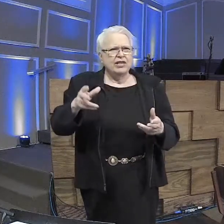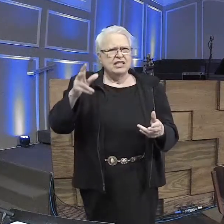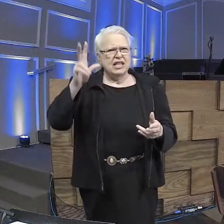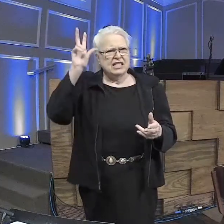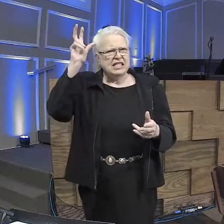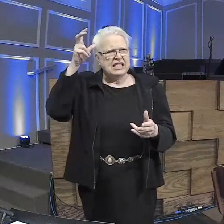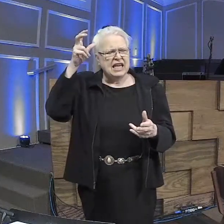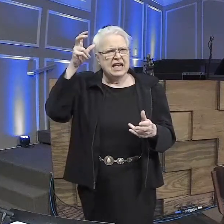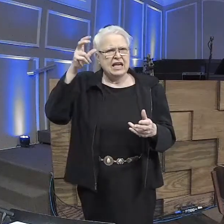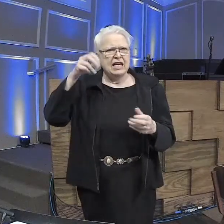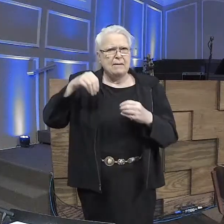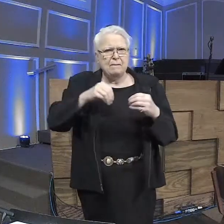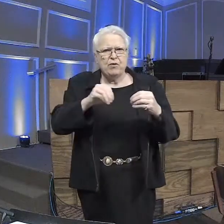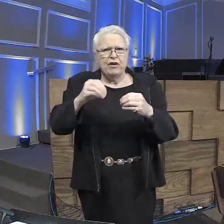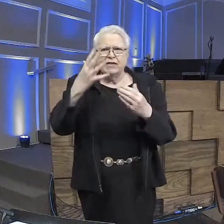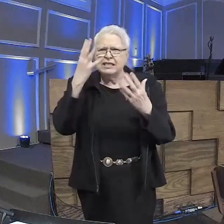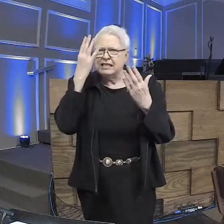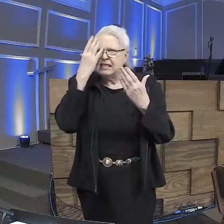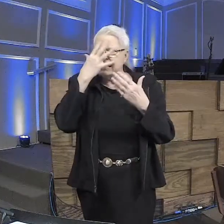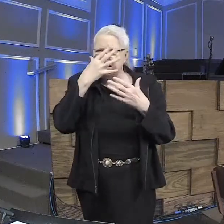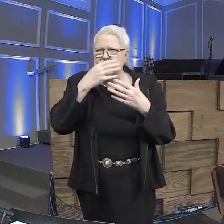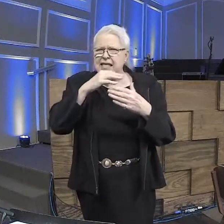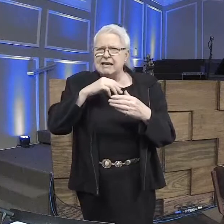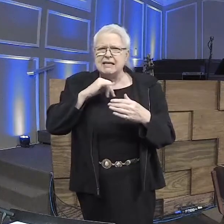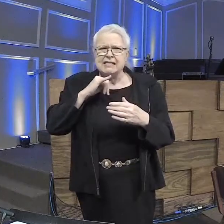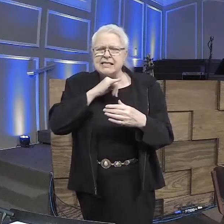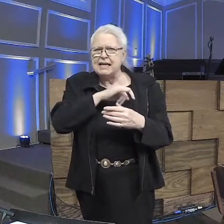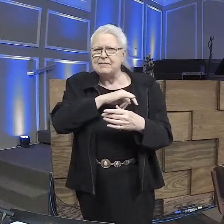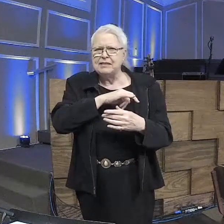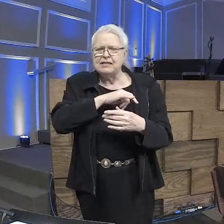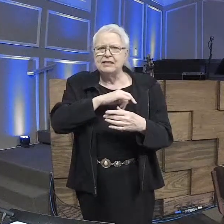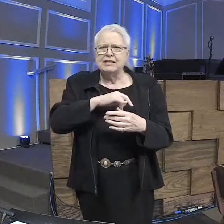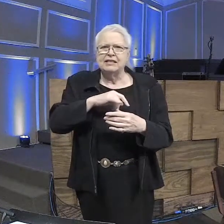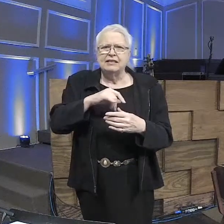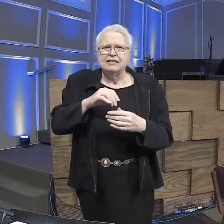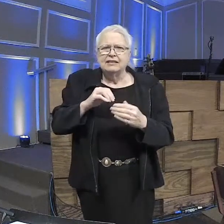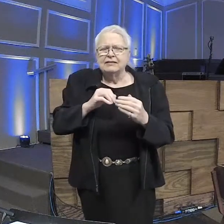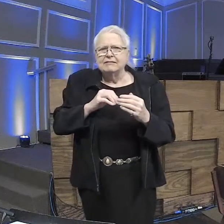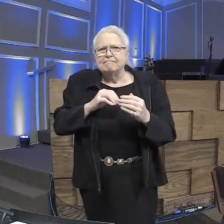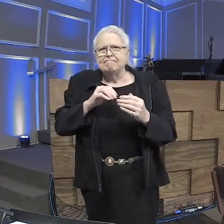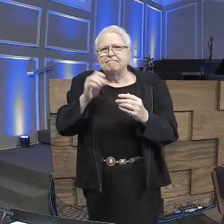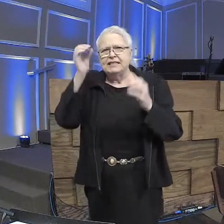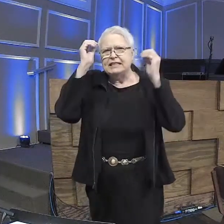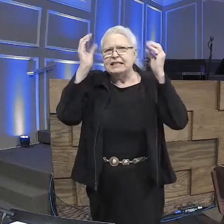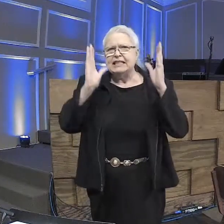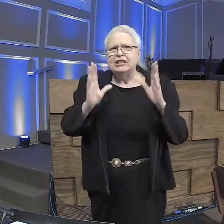of deception, of subtle teachings, of teachers who will steal your faith,